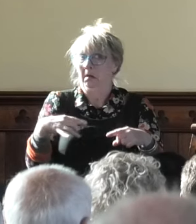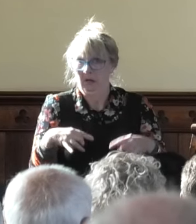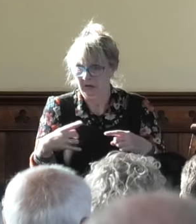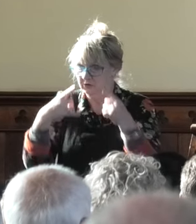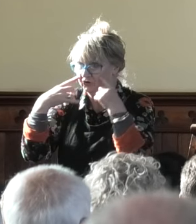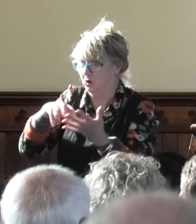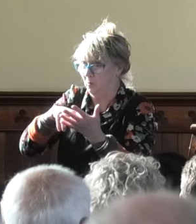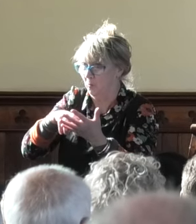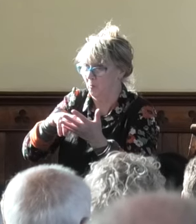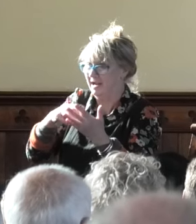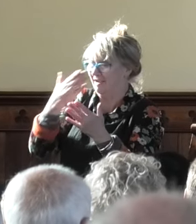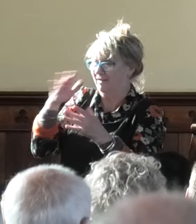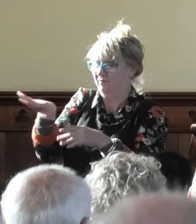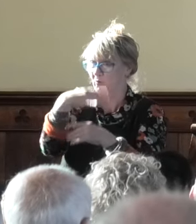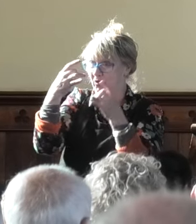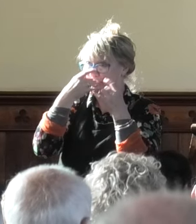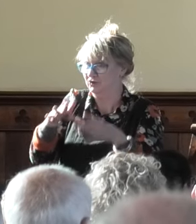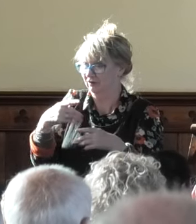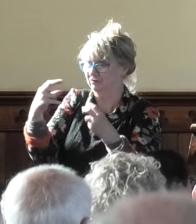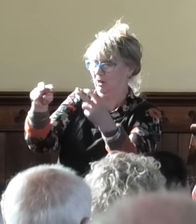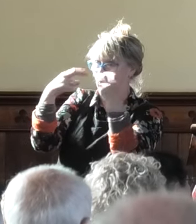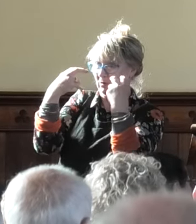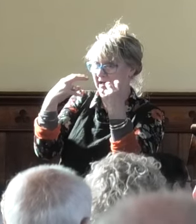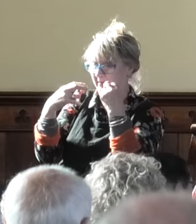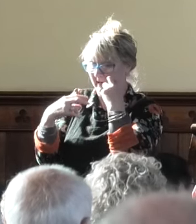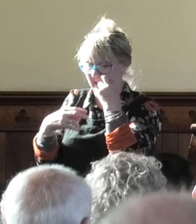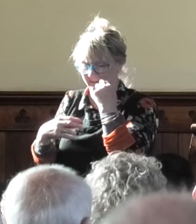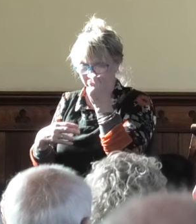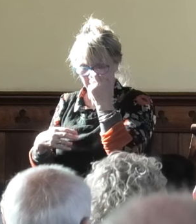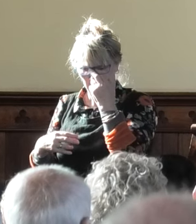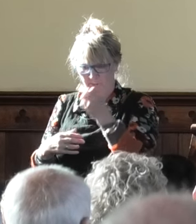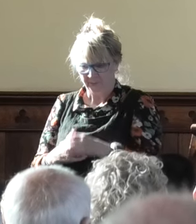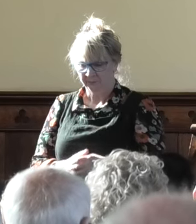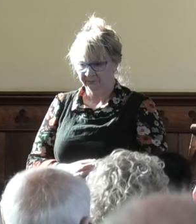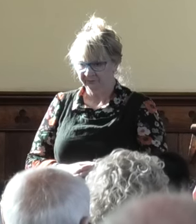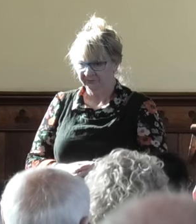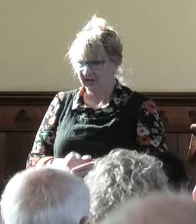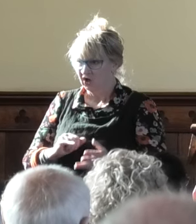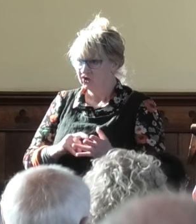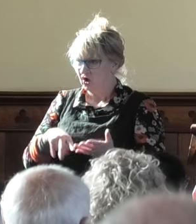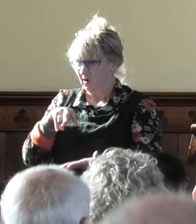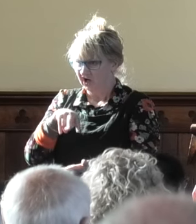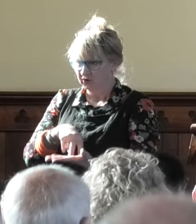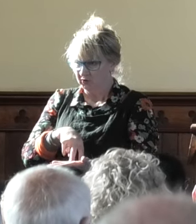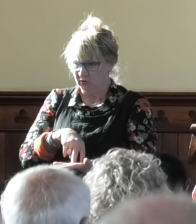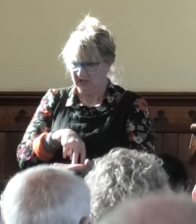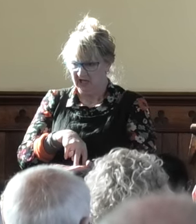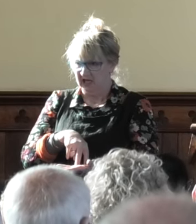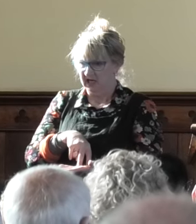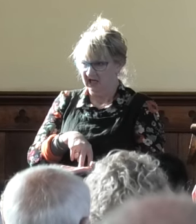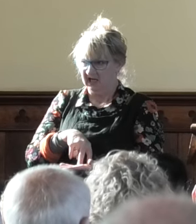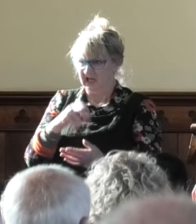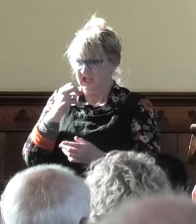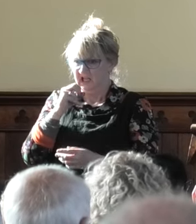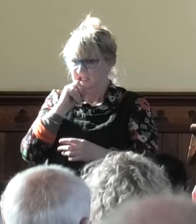to a grade four child who could probably handle Madam Slither with great familiarity. So I stood there with this